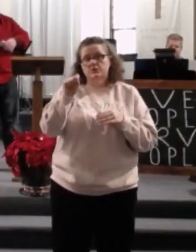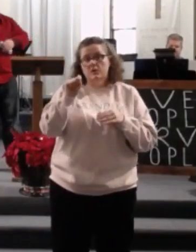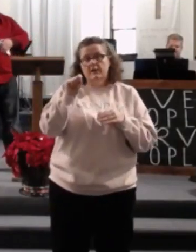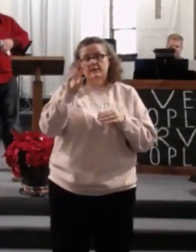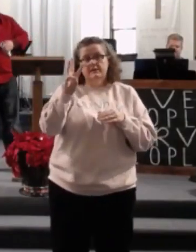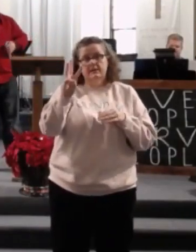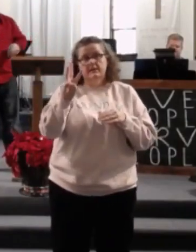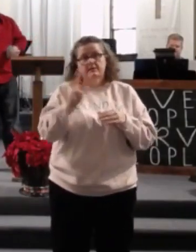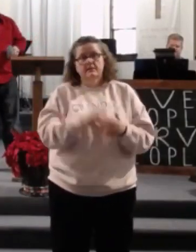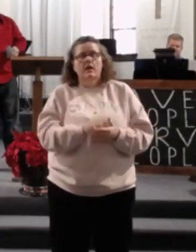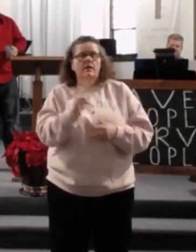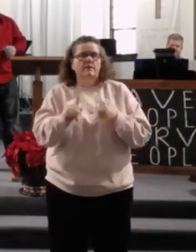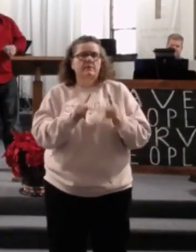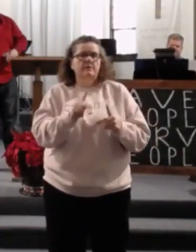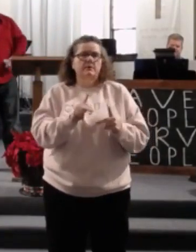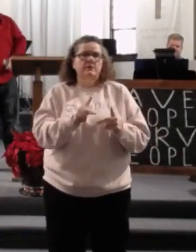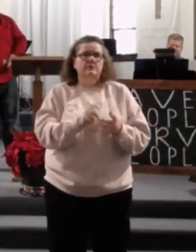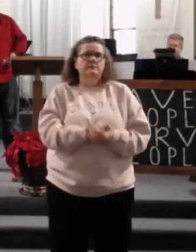But people,